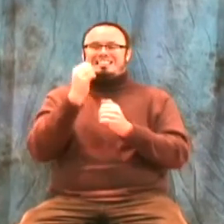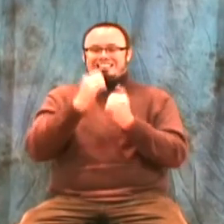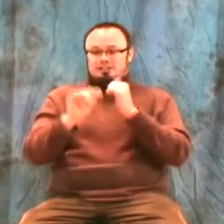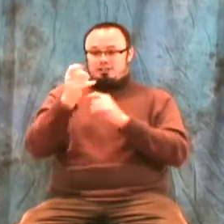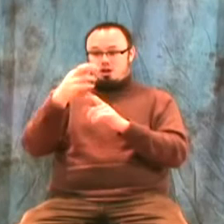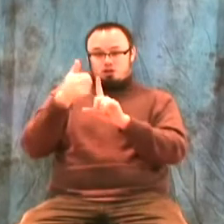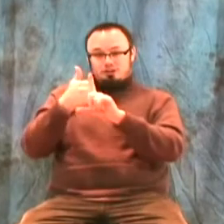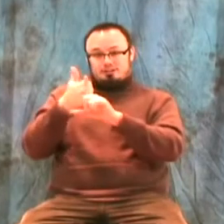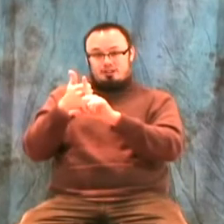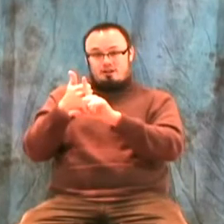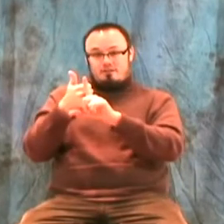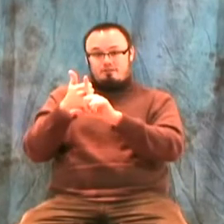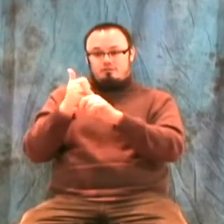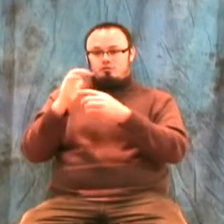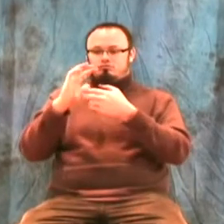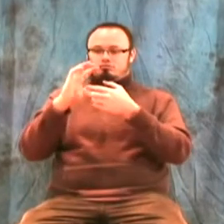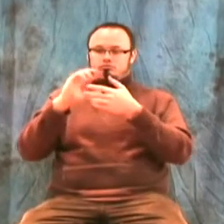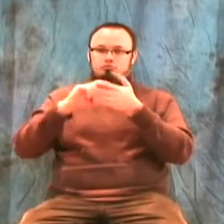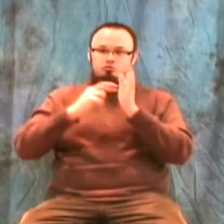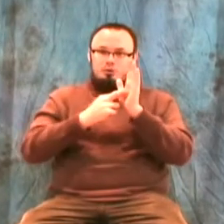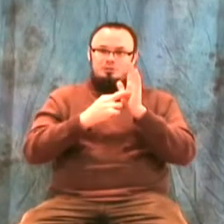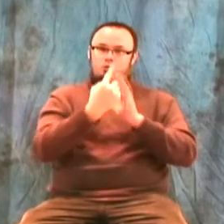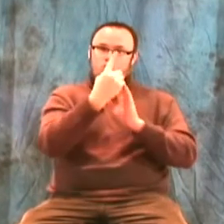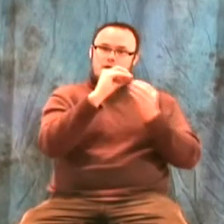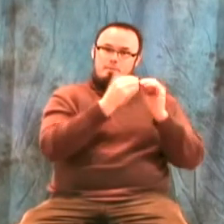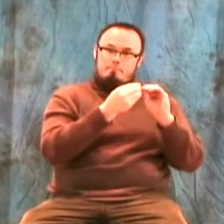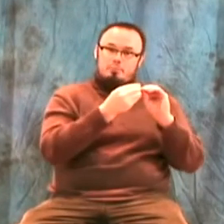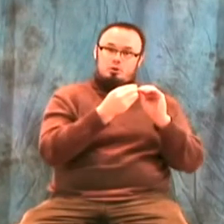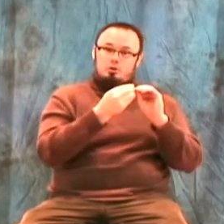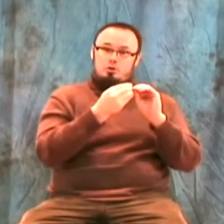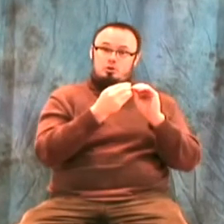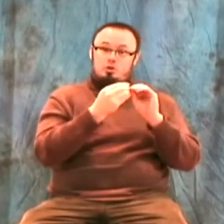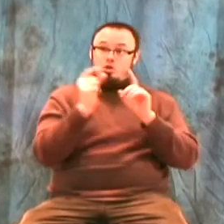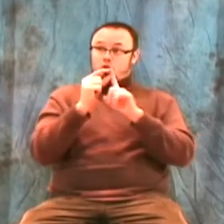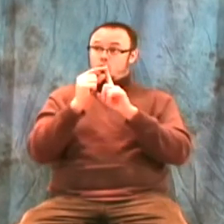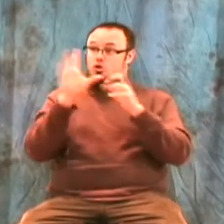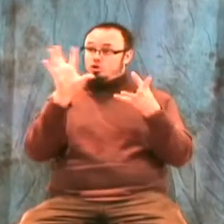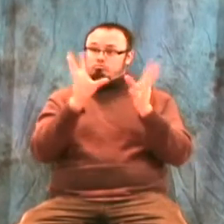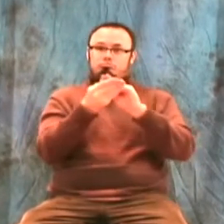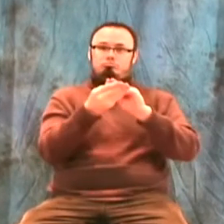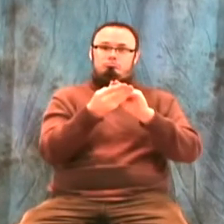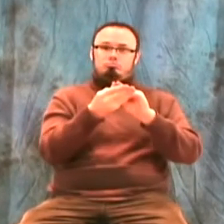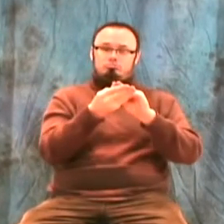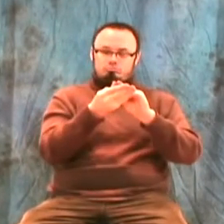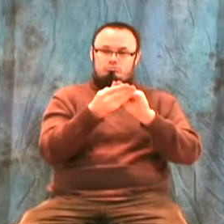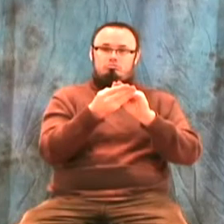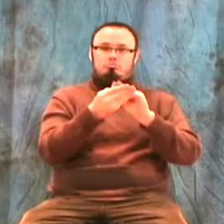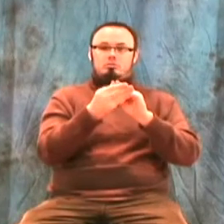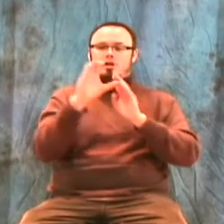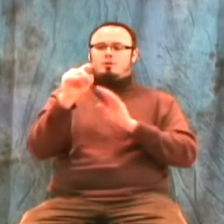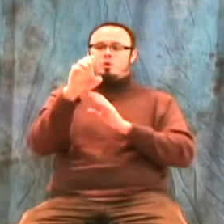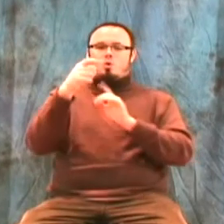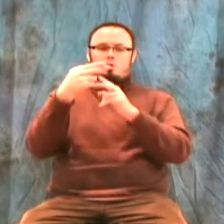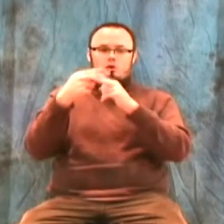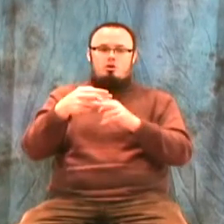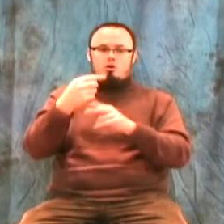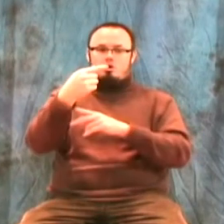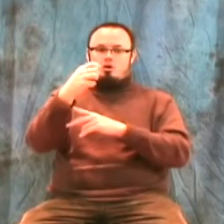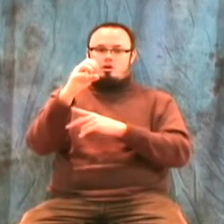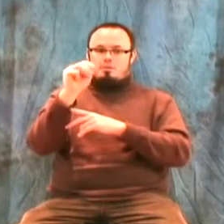stands for a number, each word a sum of those numbers. This code is called gematria. When